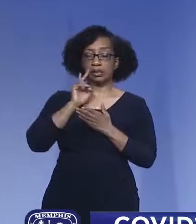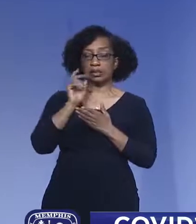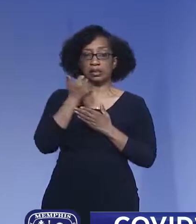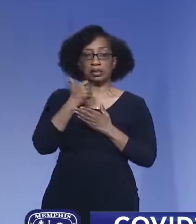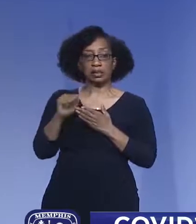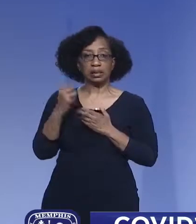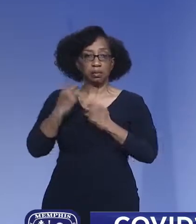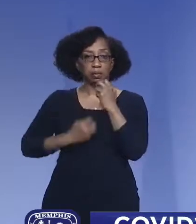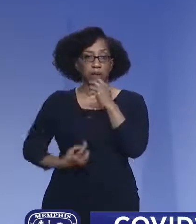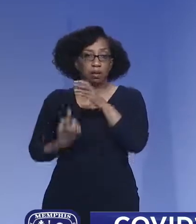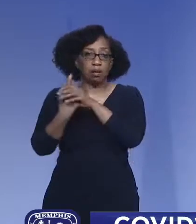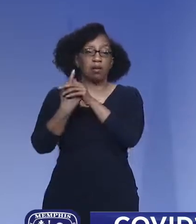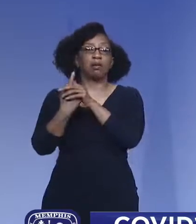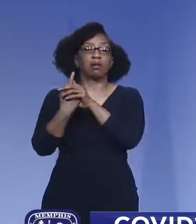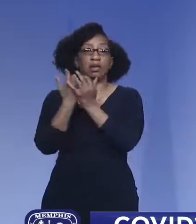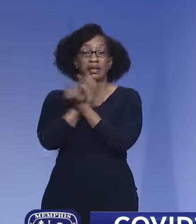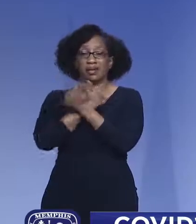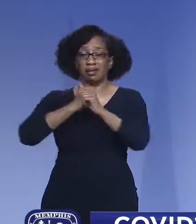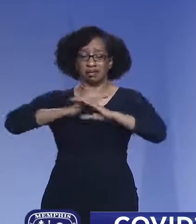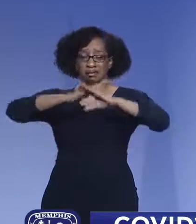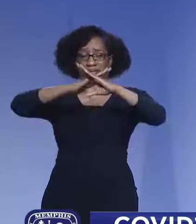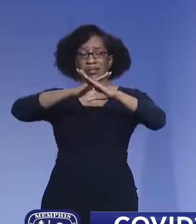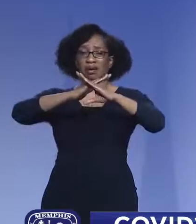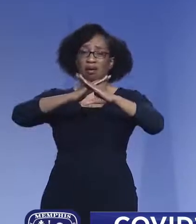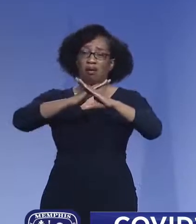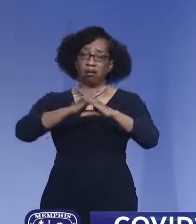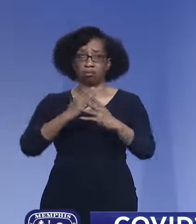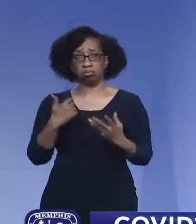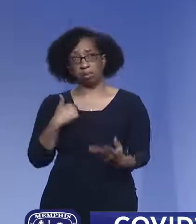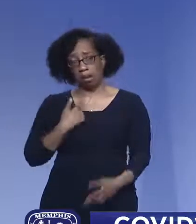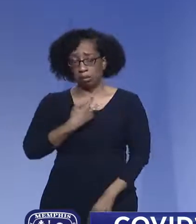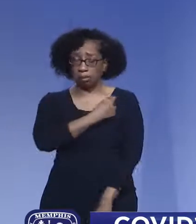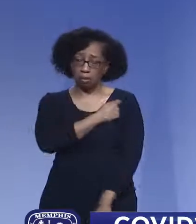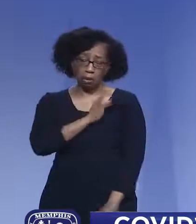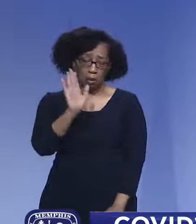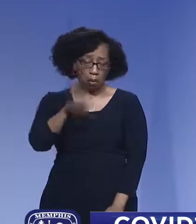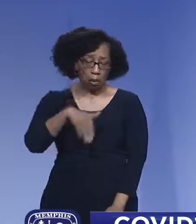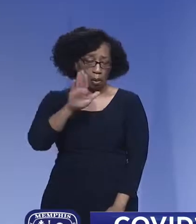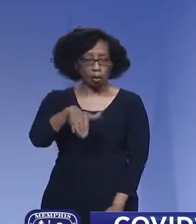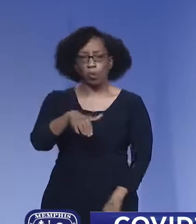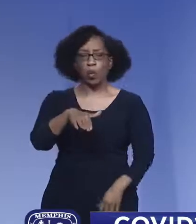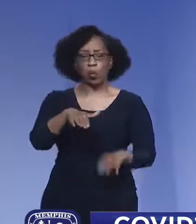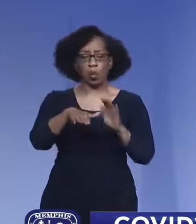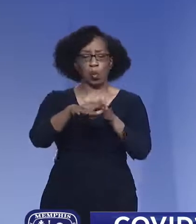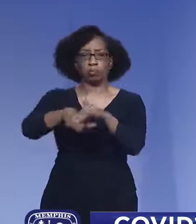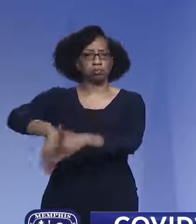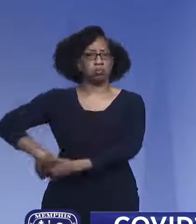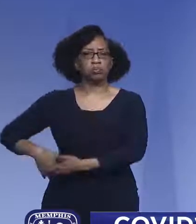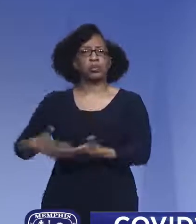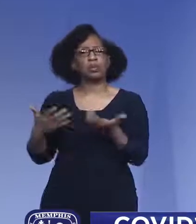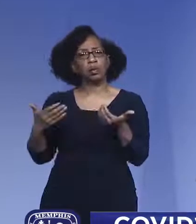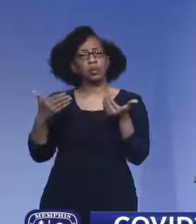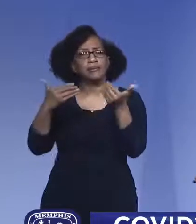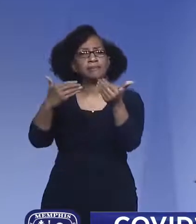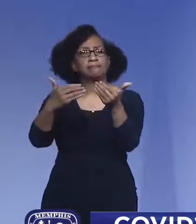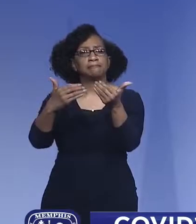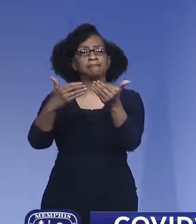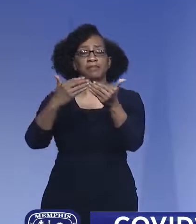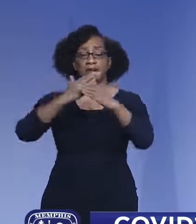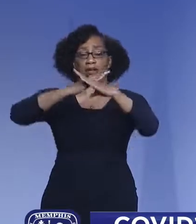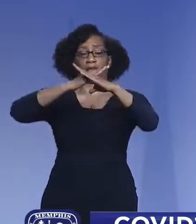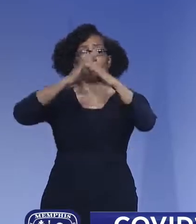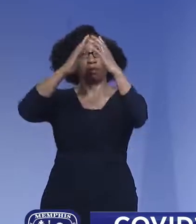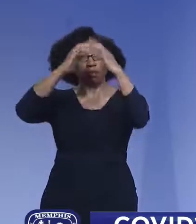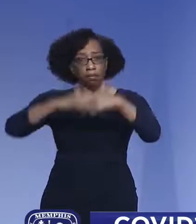any barrier that causes people to have one more reason not to get a vaccine is concerning to me. So we are trying to break down as many of those barriers